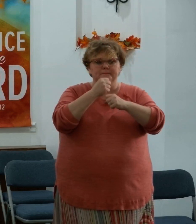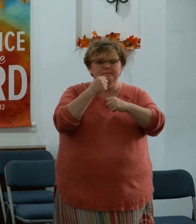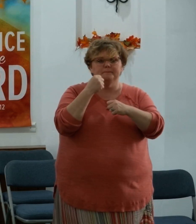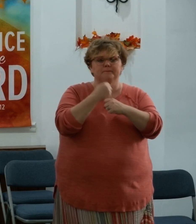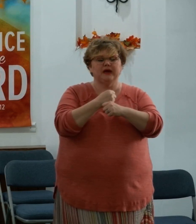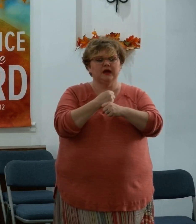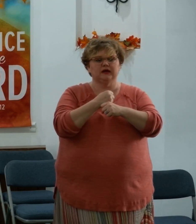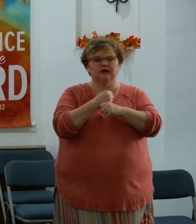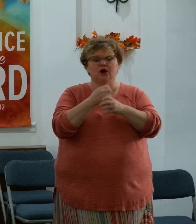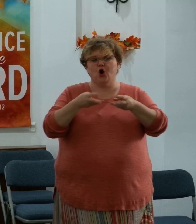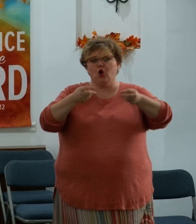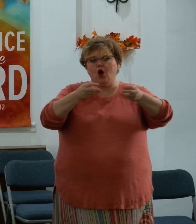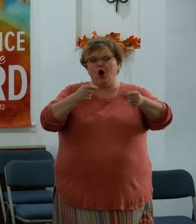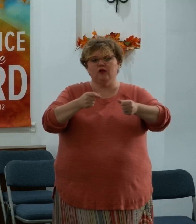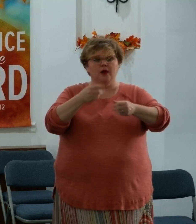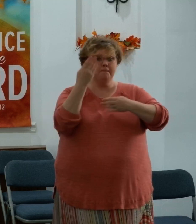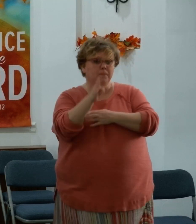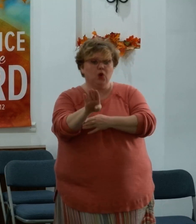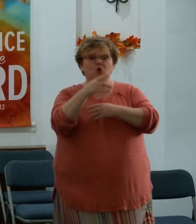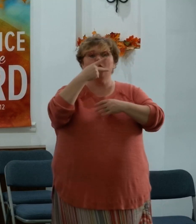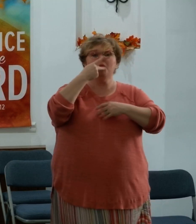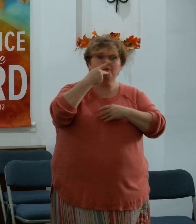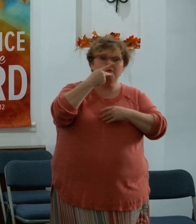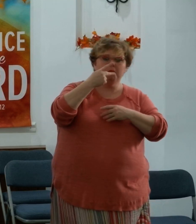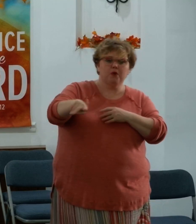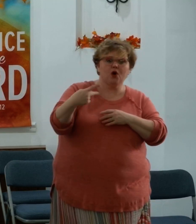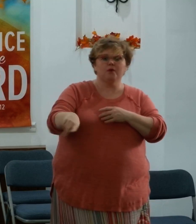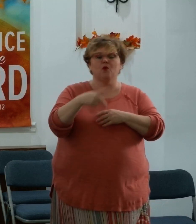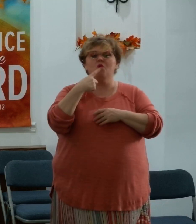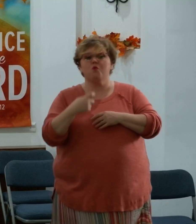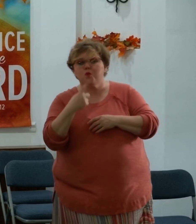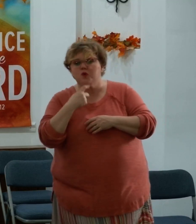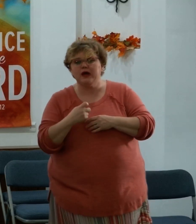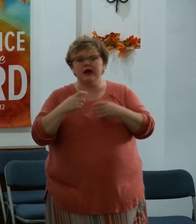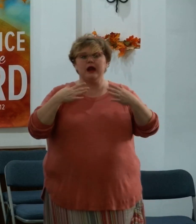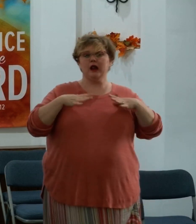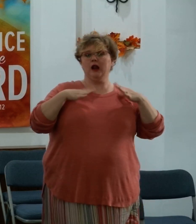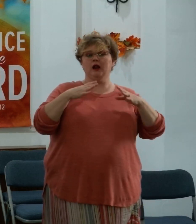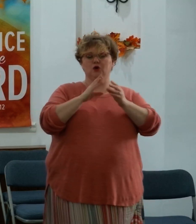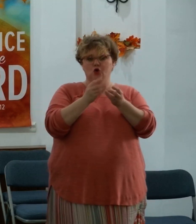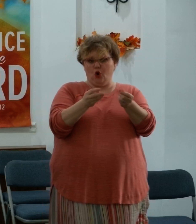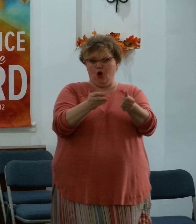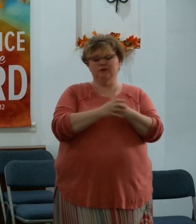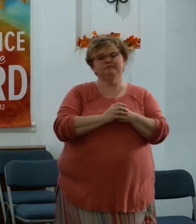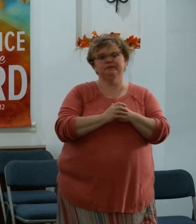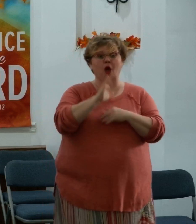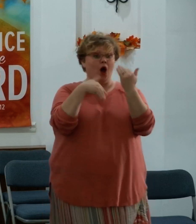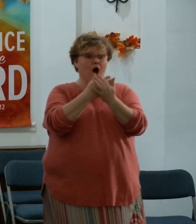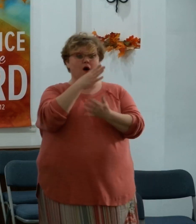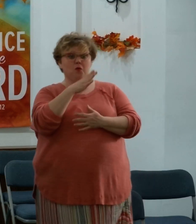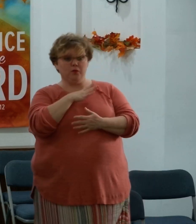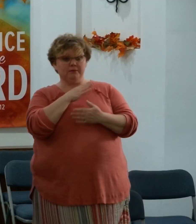had spun, blue, purple, or scarlet yarn, or fine linen. Verse 26. And all the women who